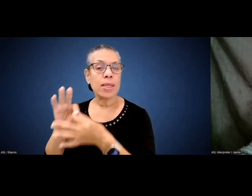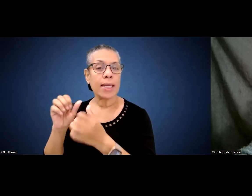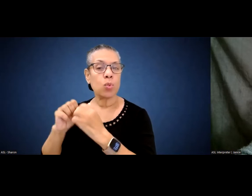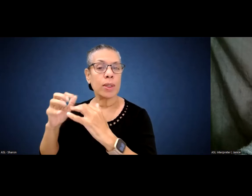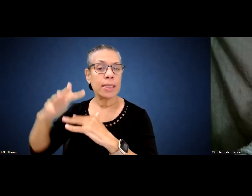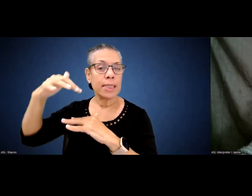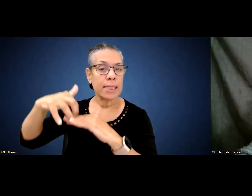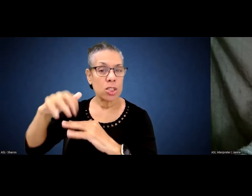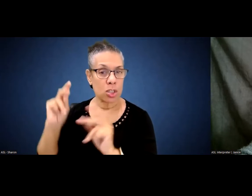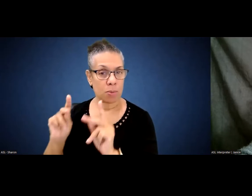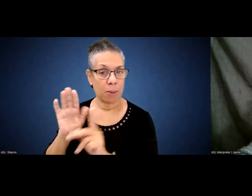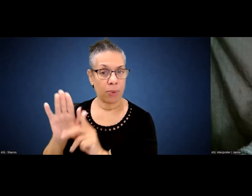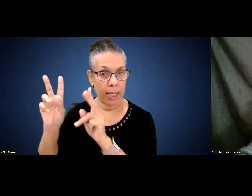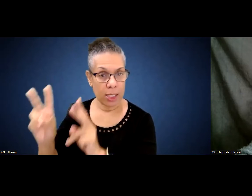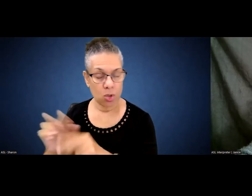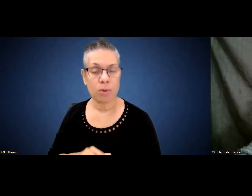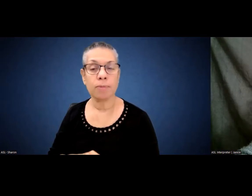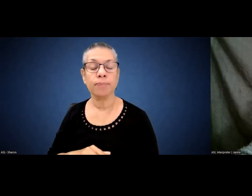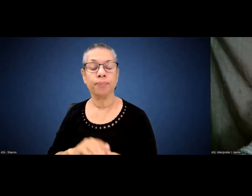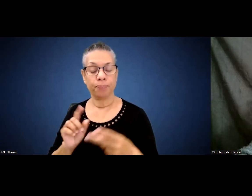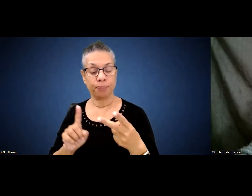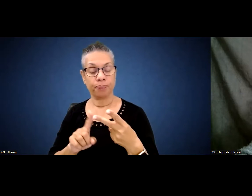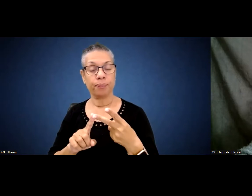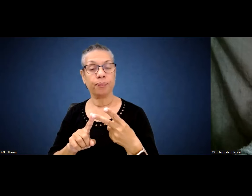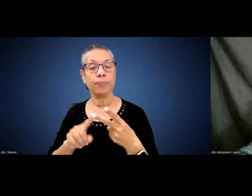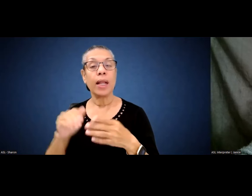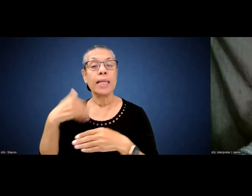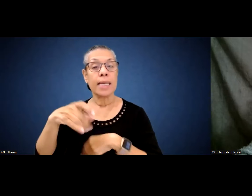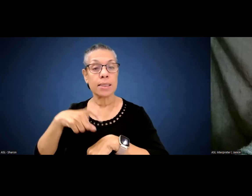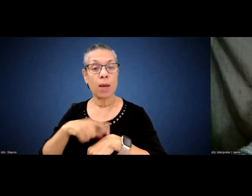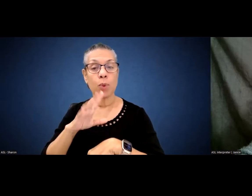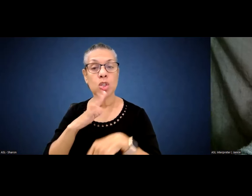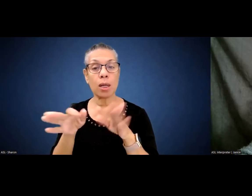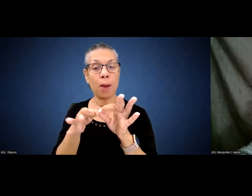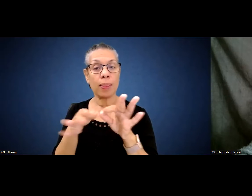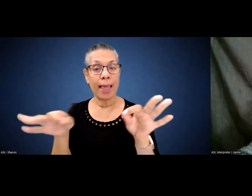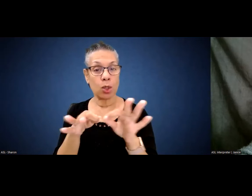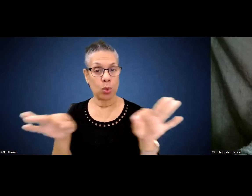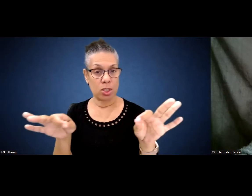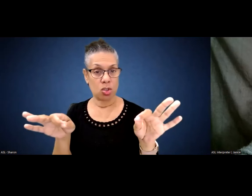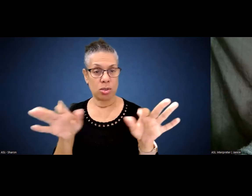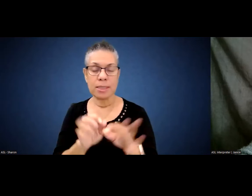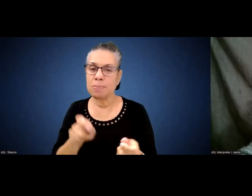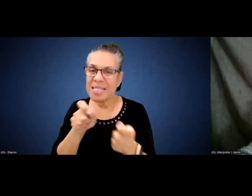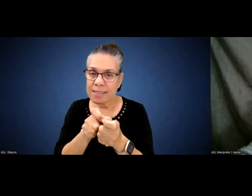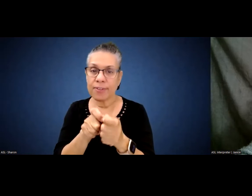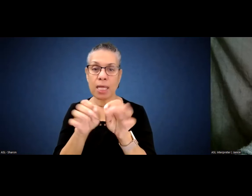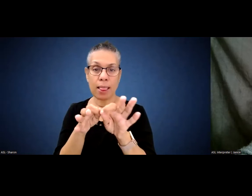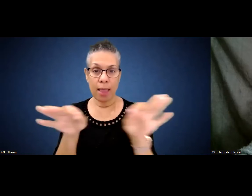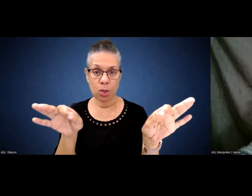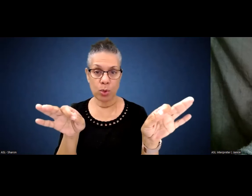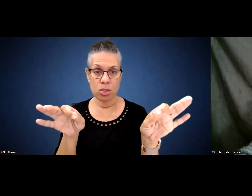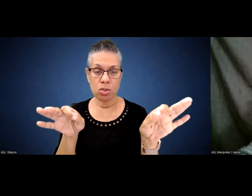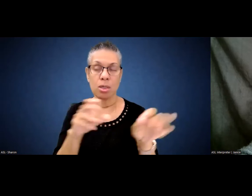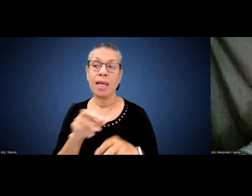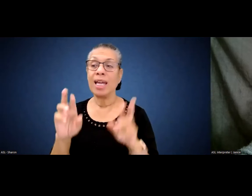issues. Next time we will discuss the language criteria specifically. I'm hoping that